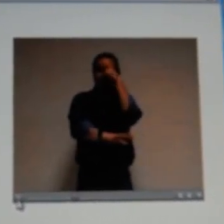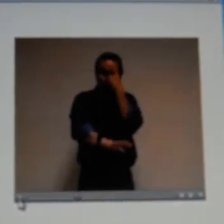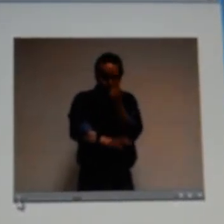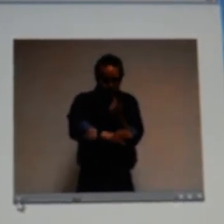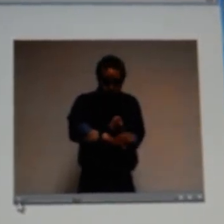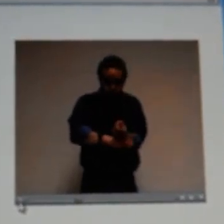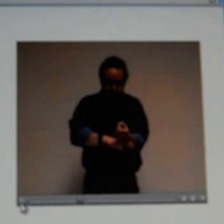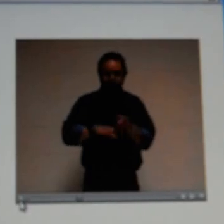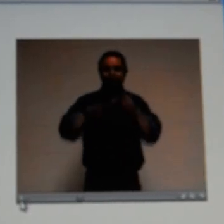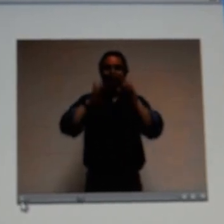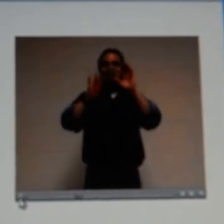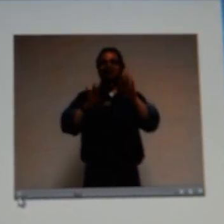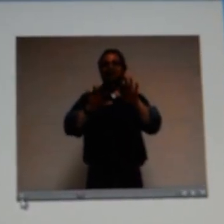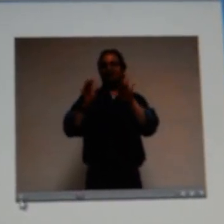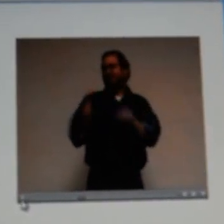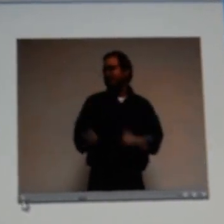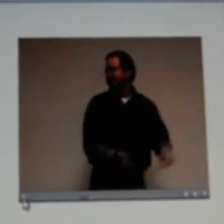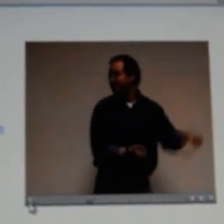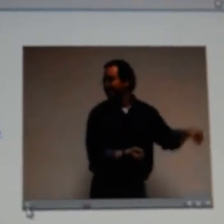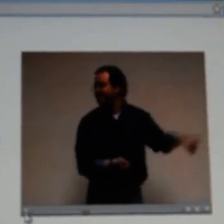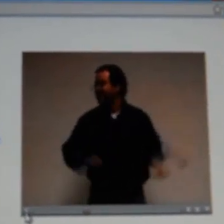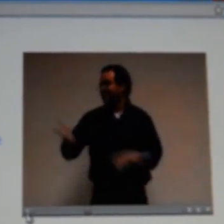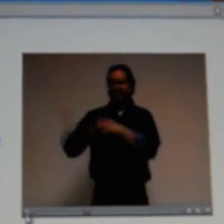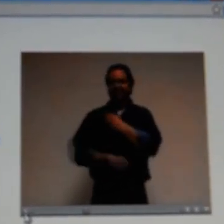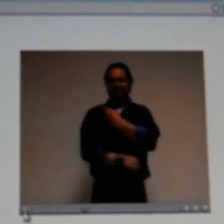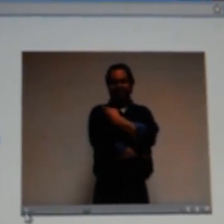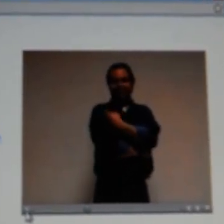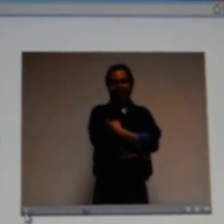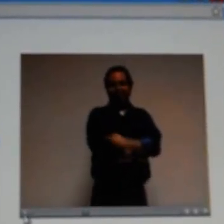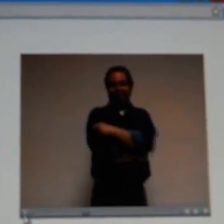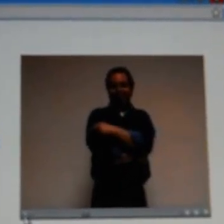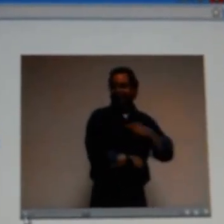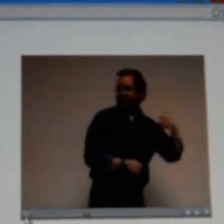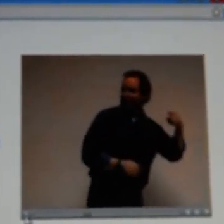And the man gasps for breath, falls backward and lands on his back.